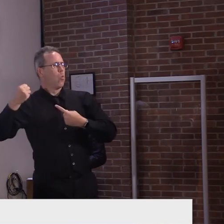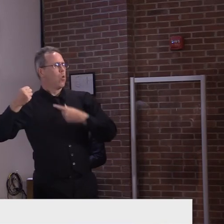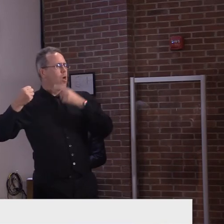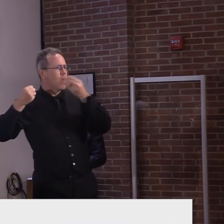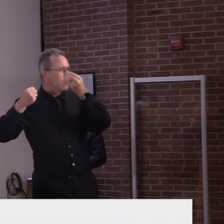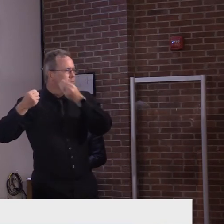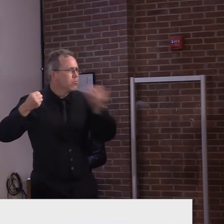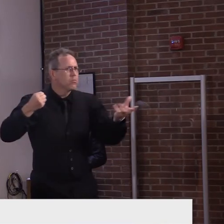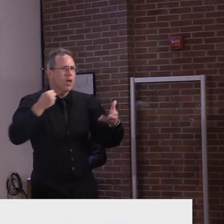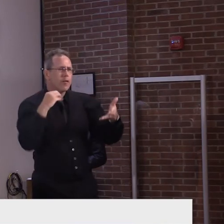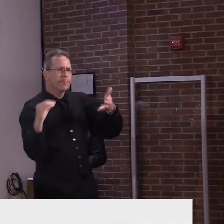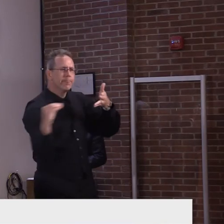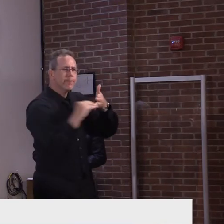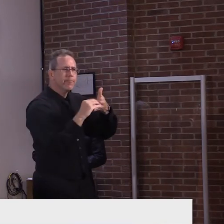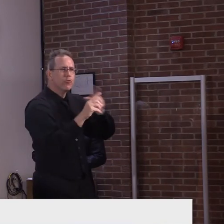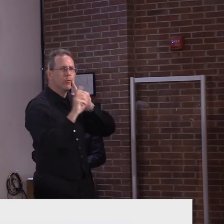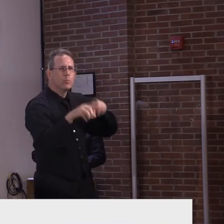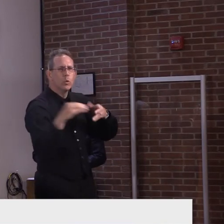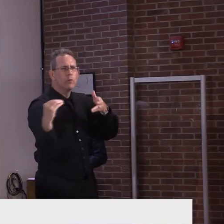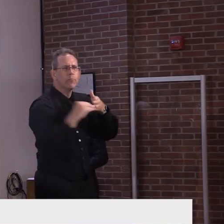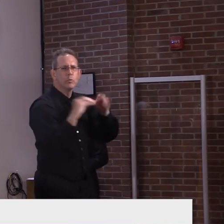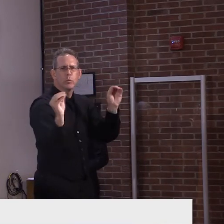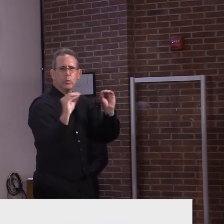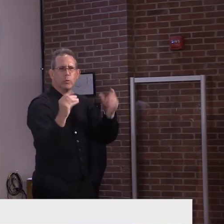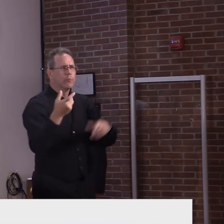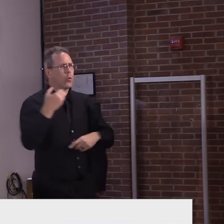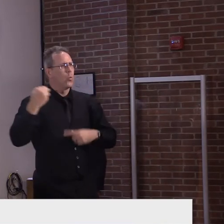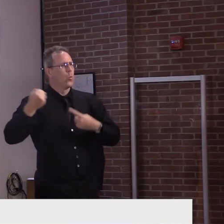to rely on to say, you know, whether